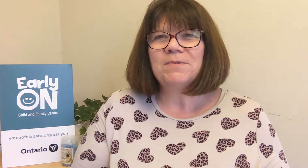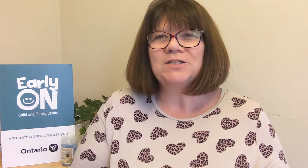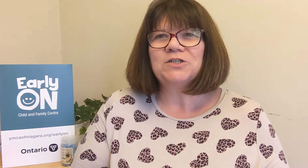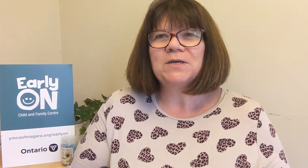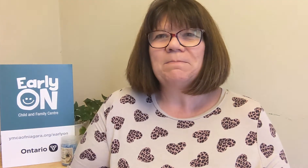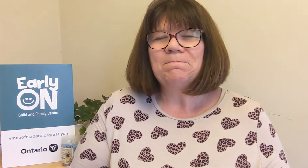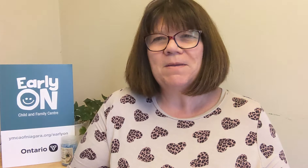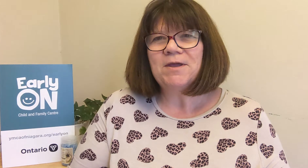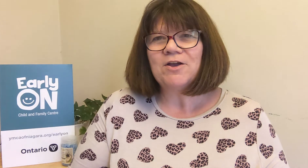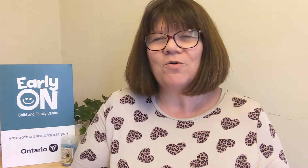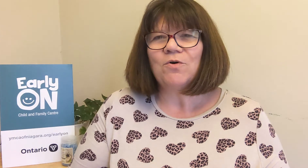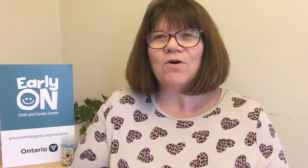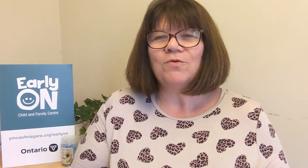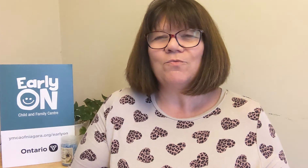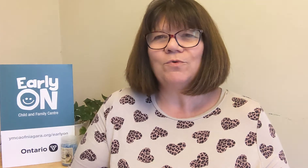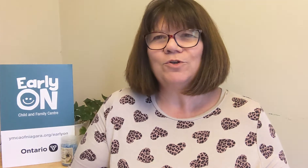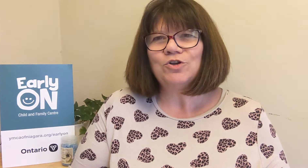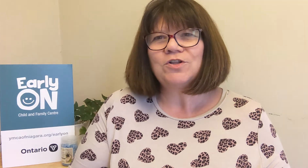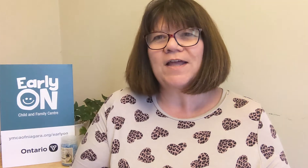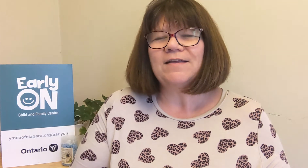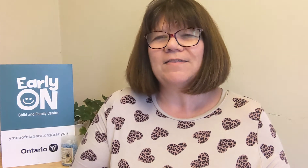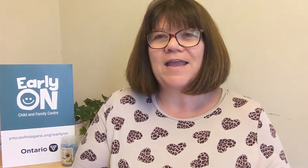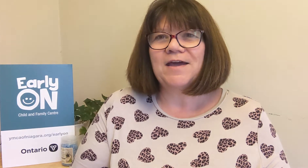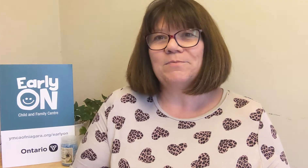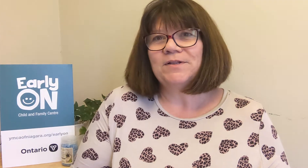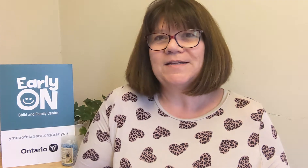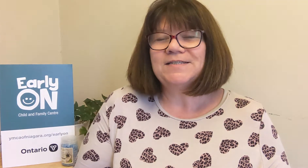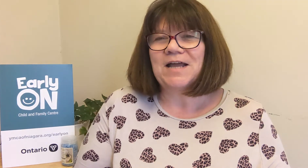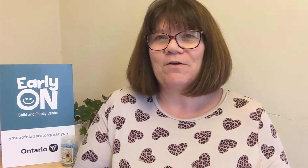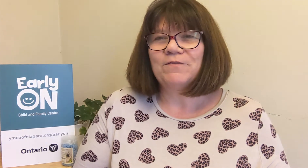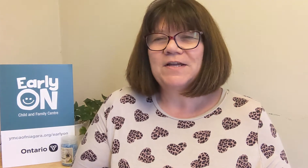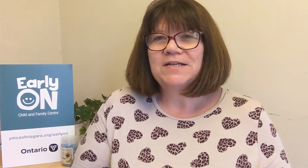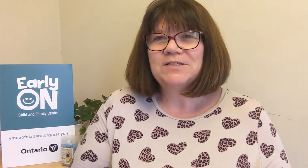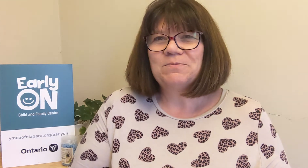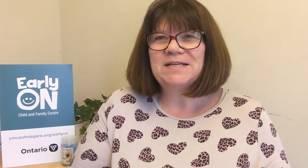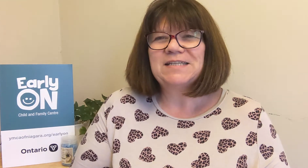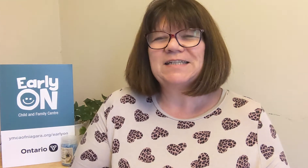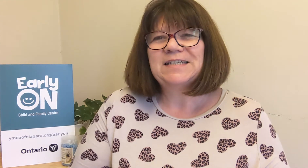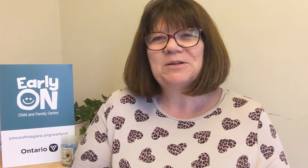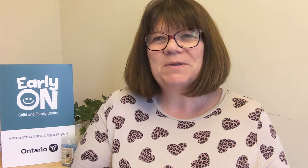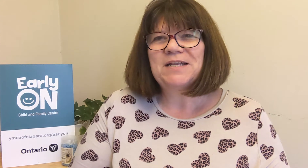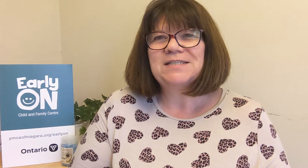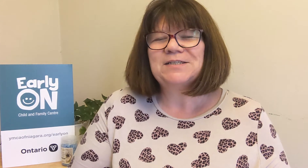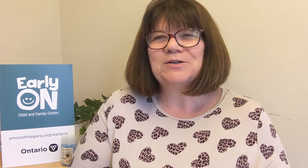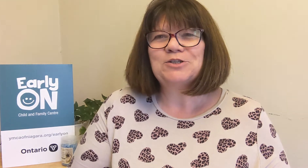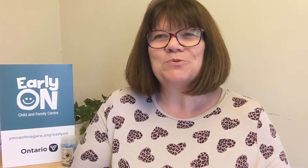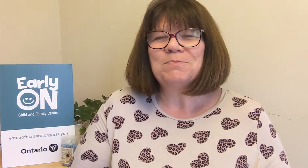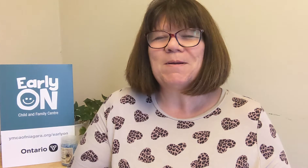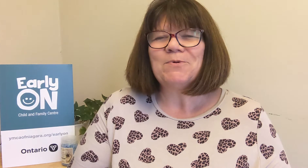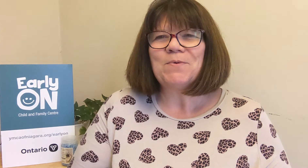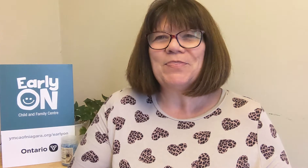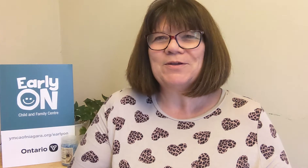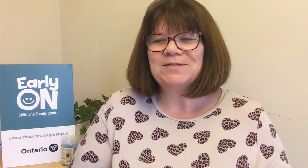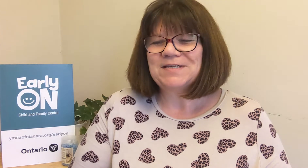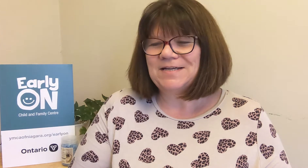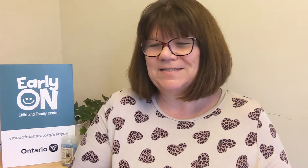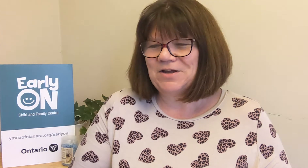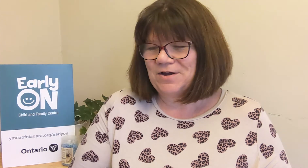much mimic or look like the animal itself. So it makes it a little bit easier to remember what those signs are.